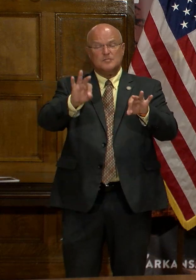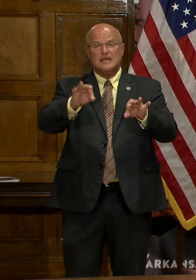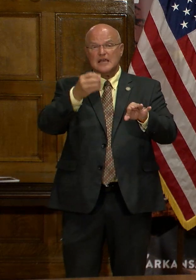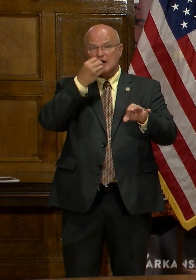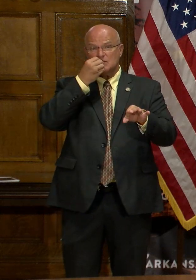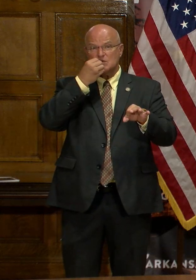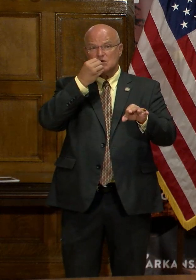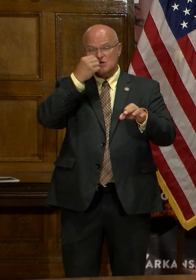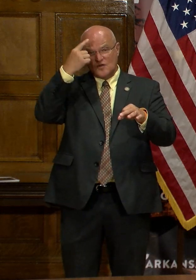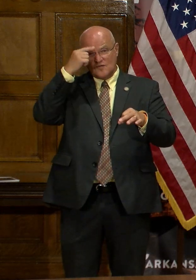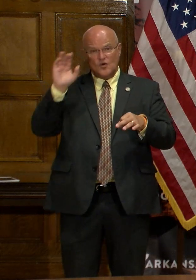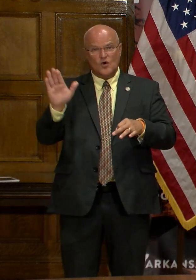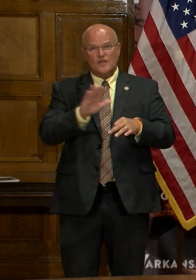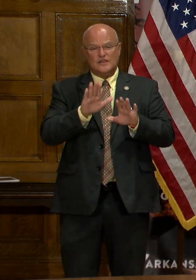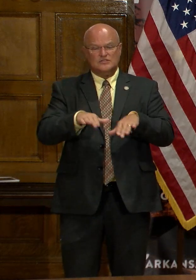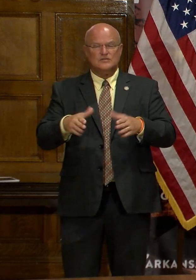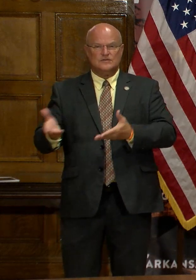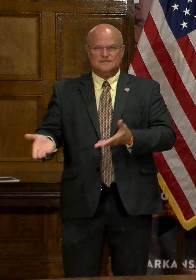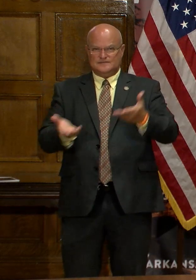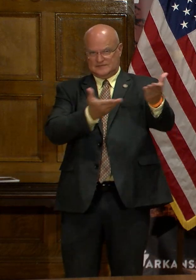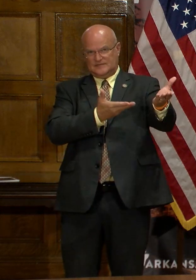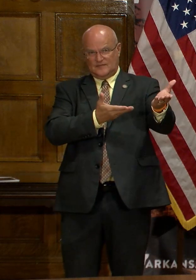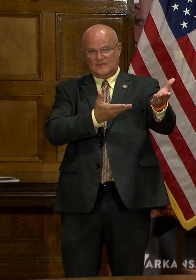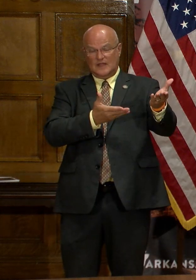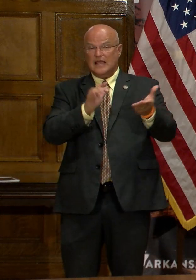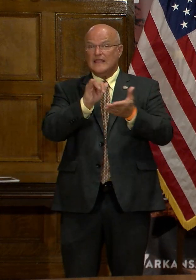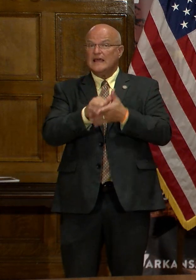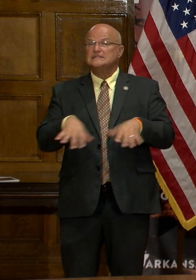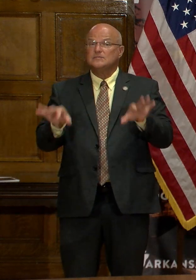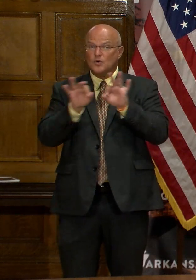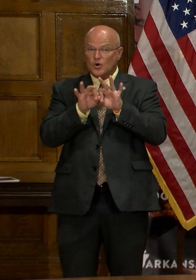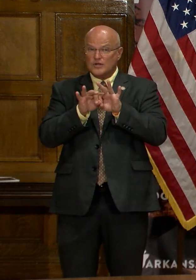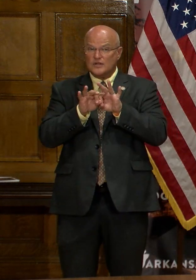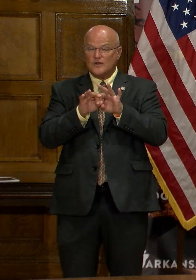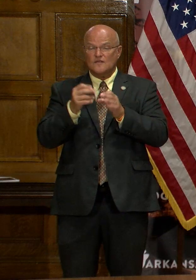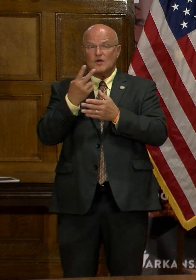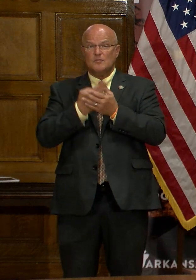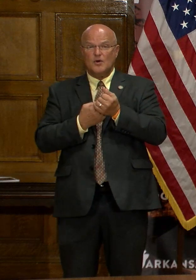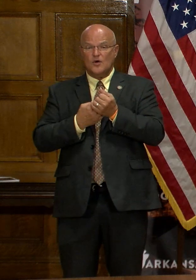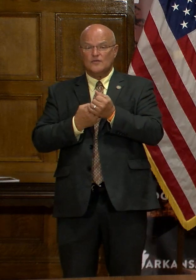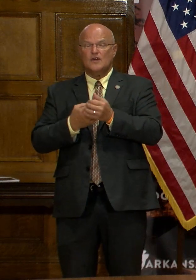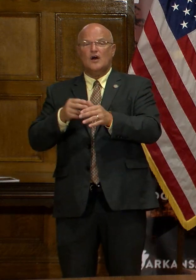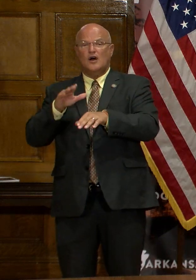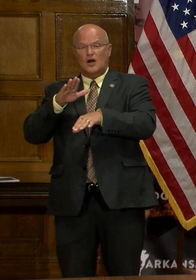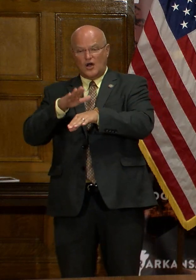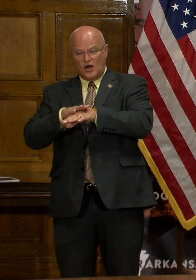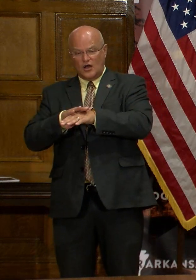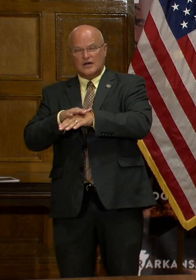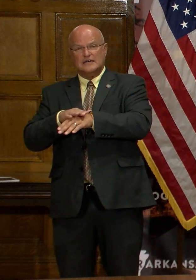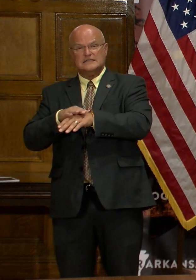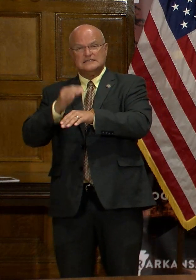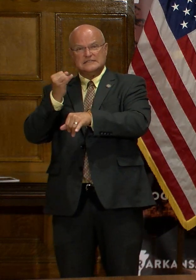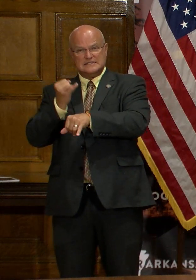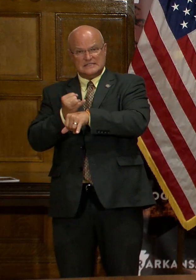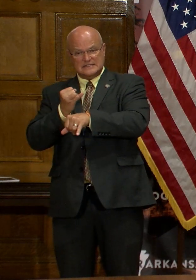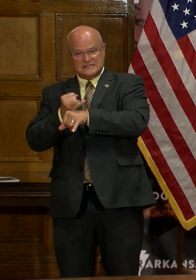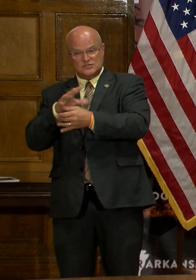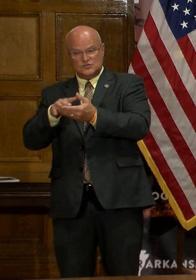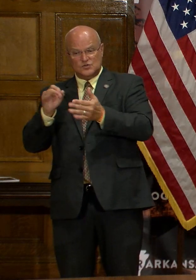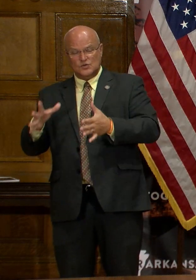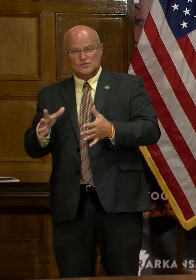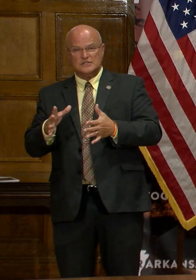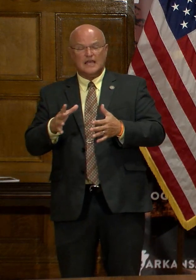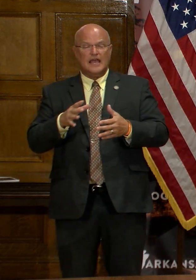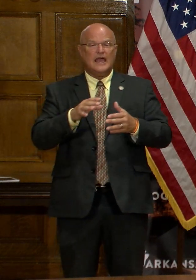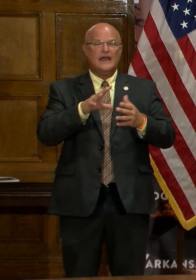meals for their children. And those are important for both the on-site students as well as those students who have opted